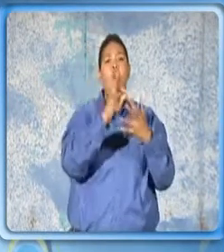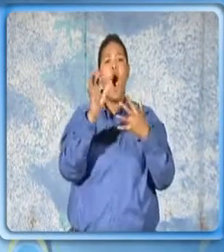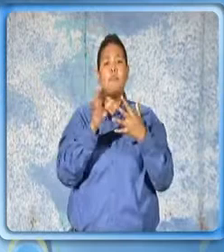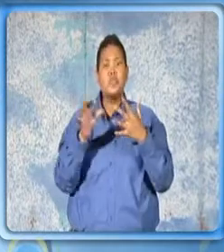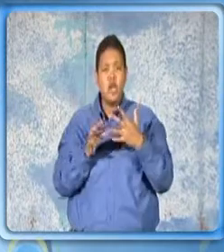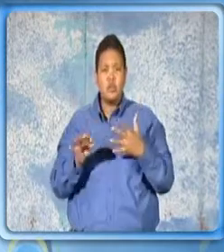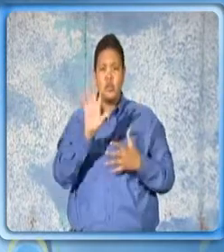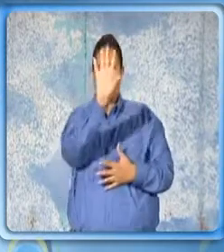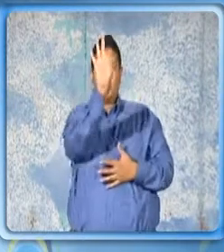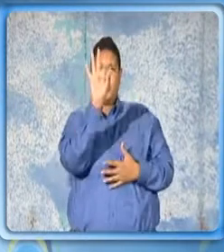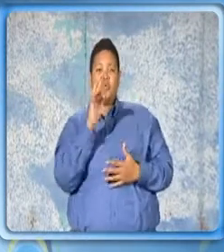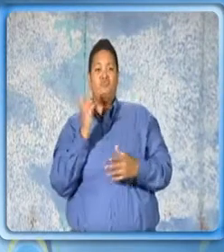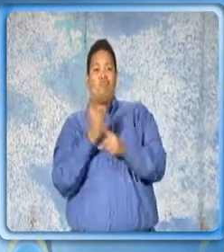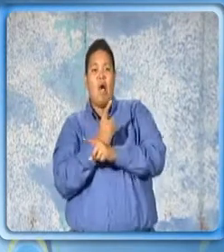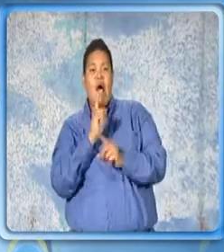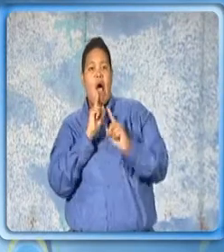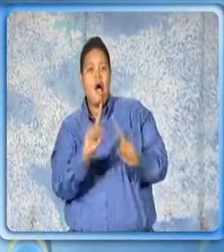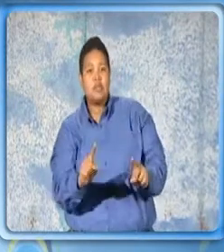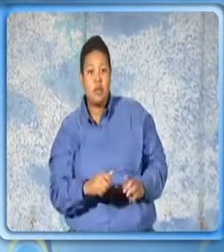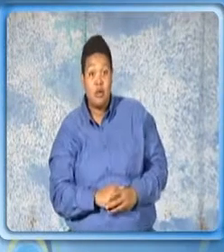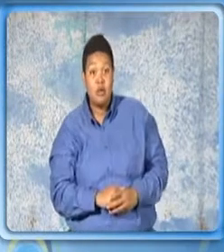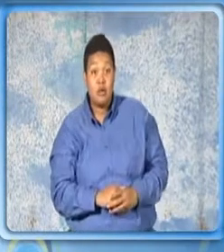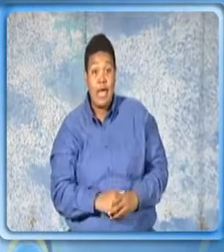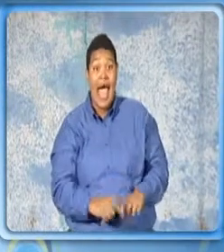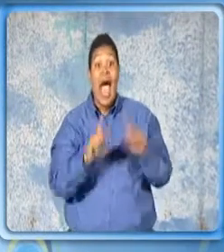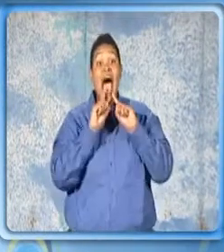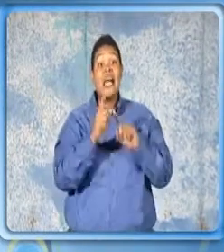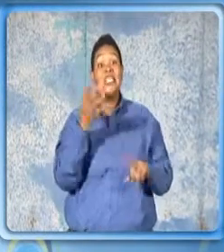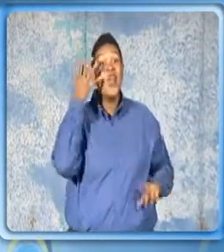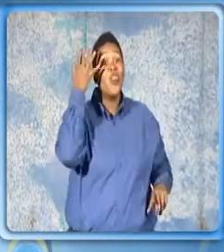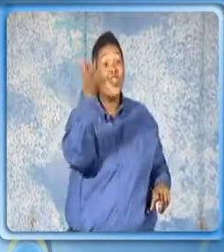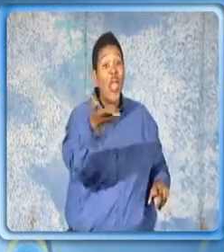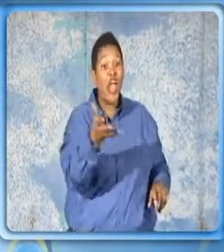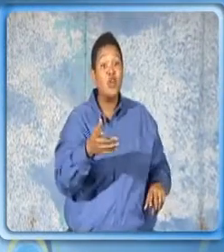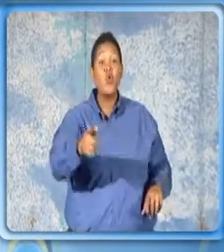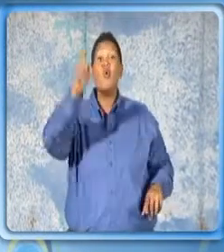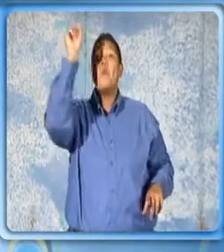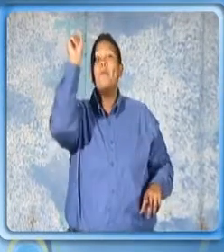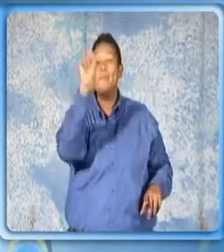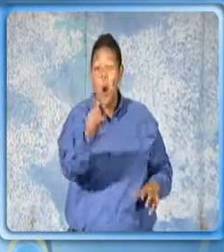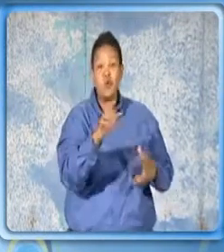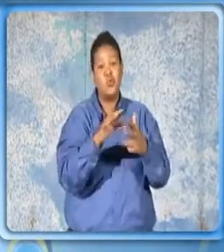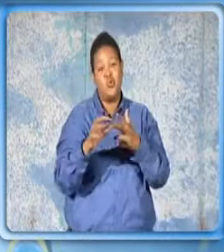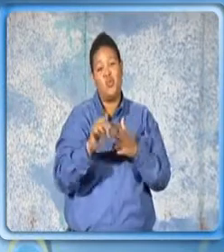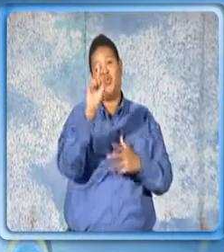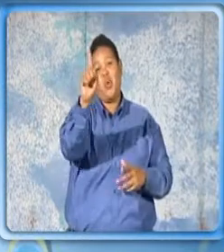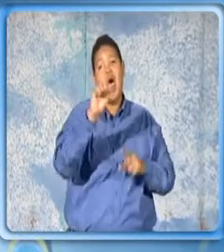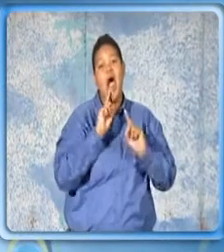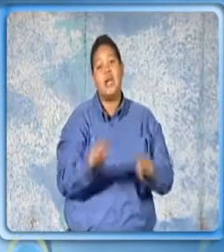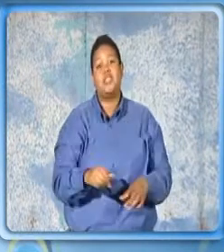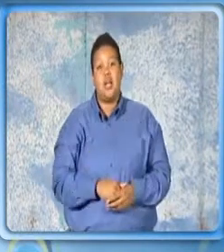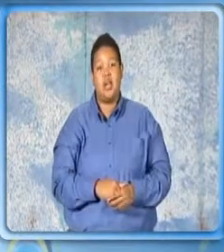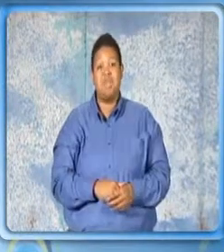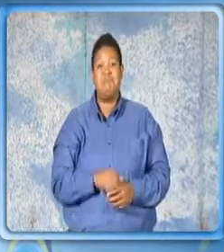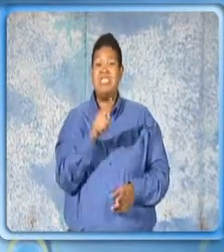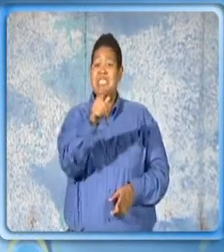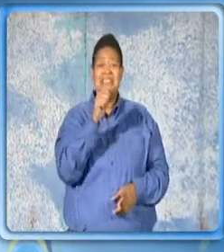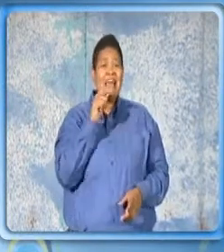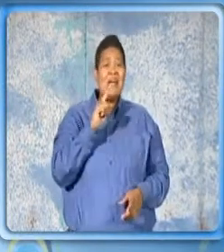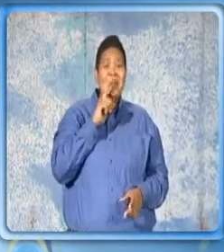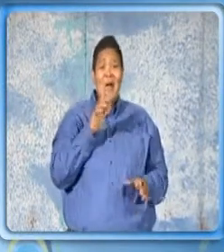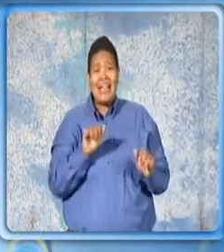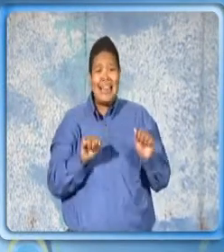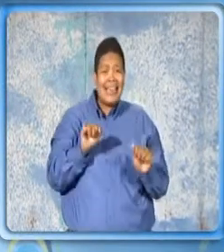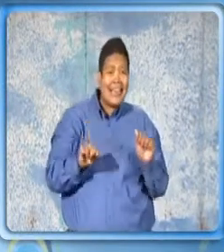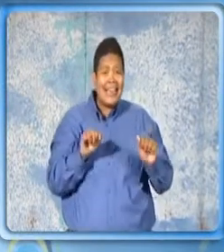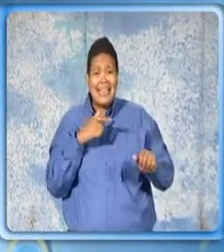from. The answer is there, so you must choose one. Even if you are unsure of an